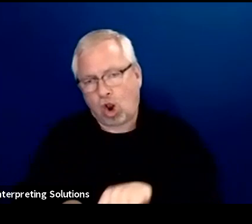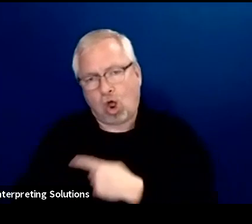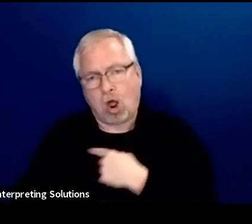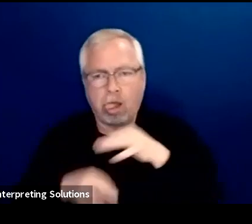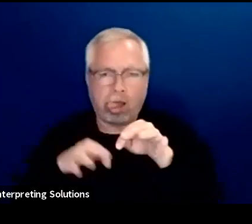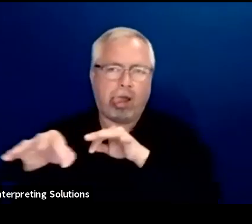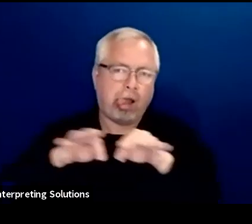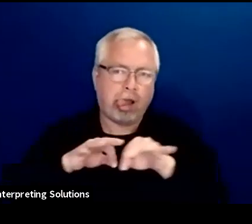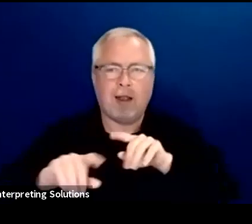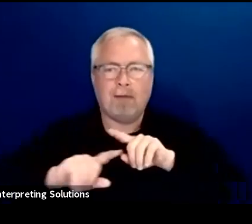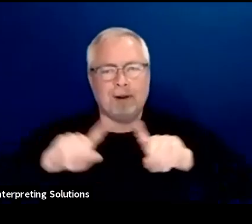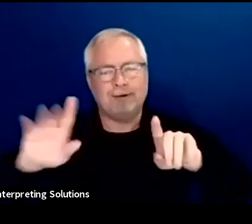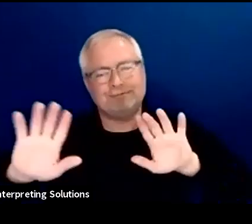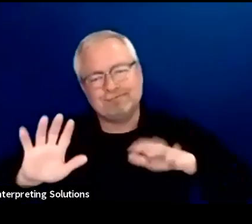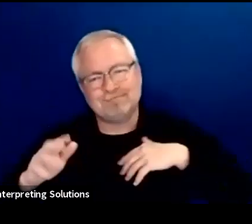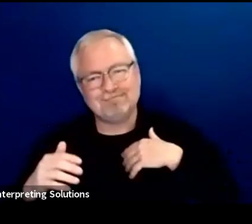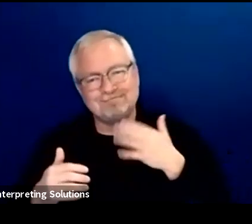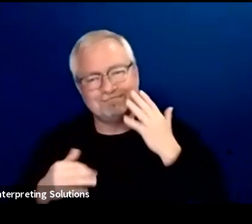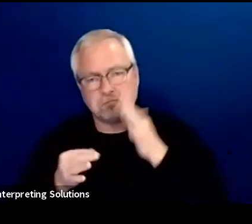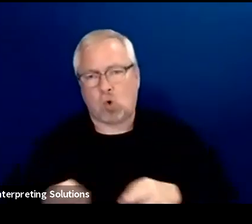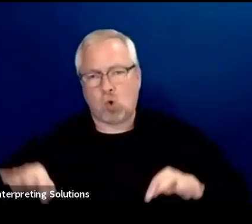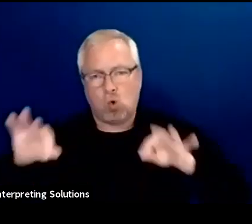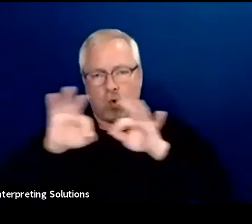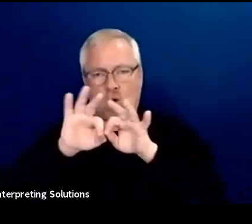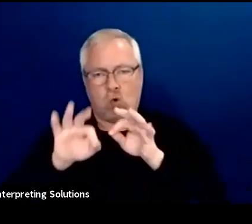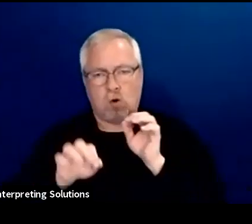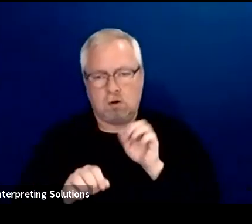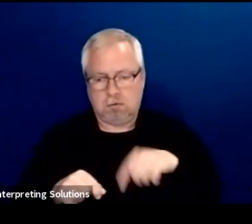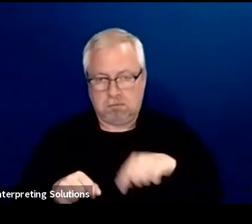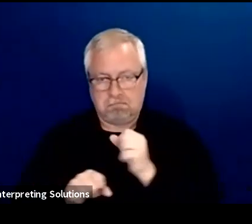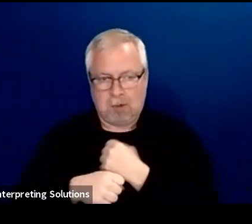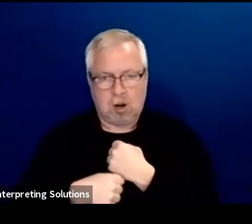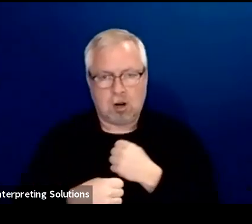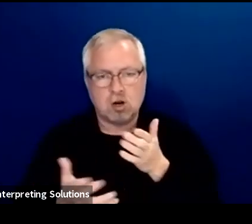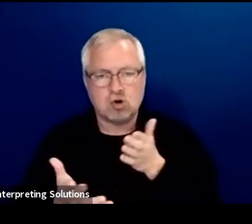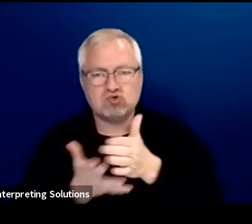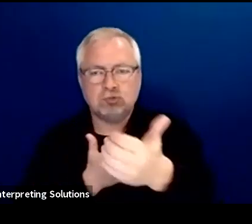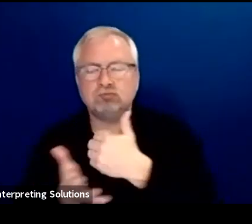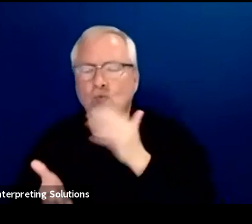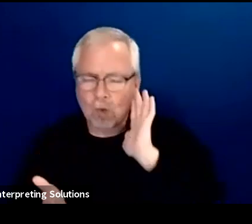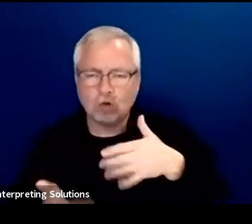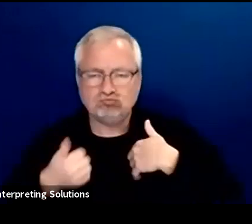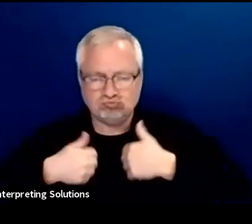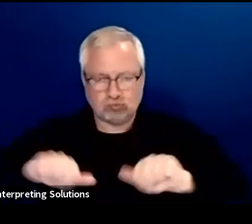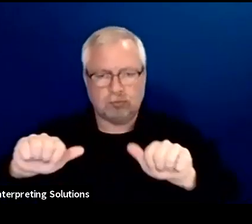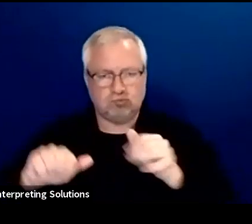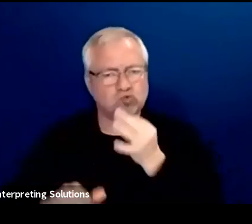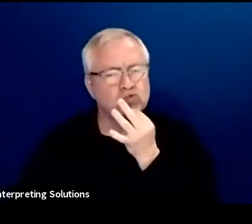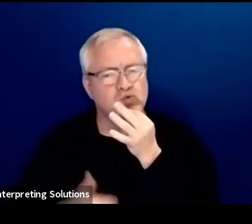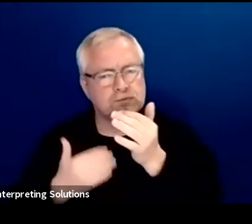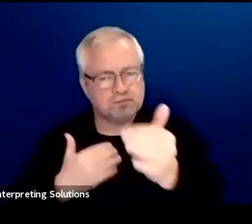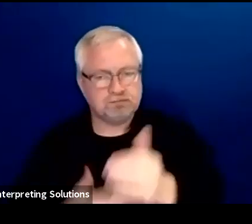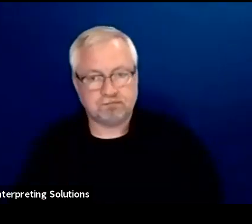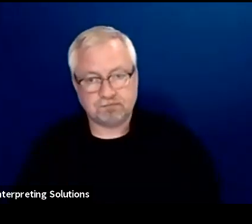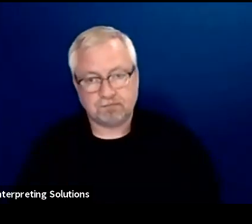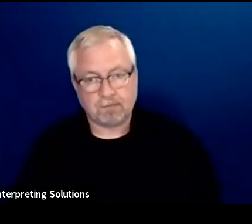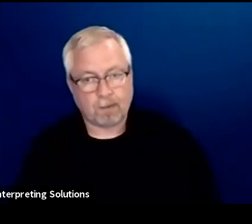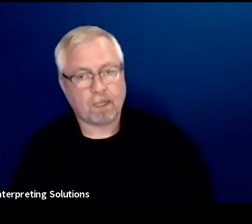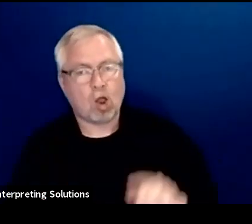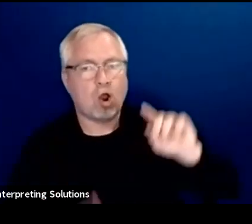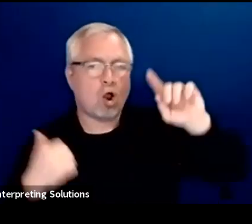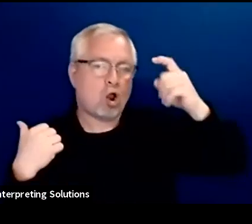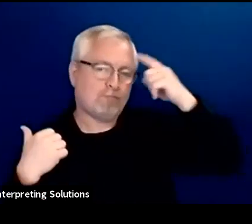importance of making these things transparent, and we will do that. Thank you both. Thank you, Commissioner. Yeah, Tom, and I would, and Teddy, if we have extra time, or I don't know how long we